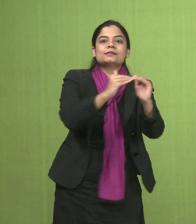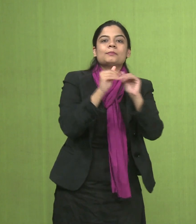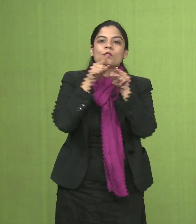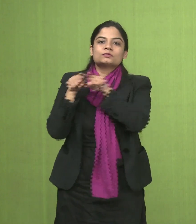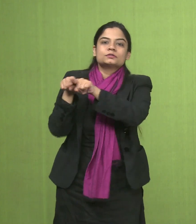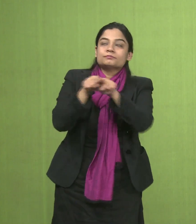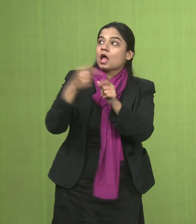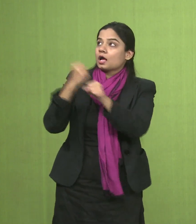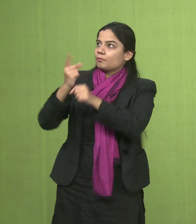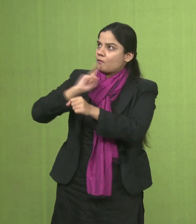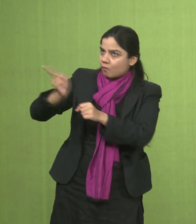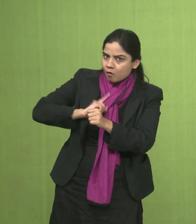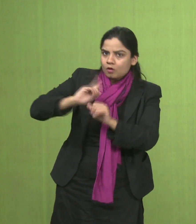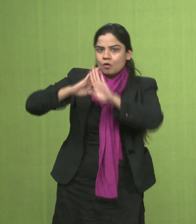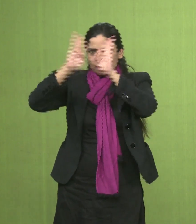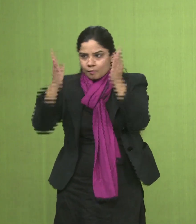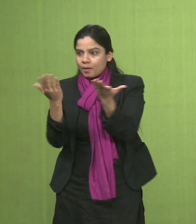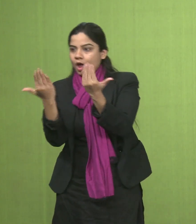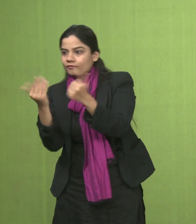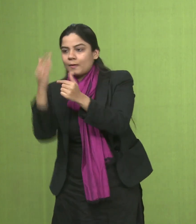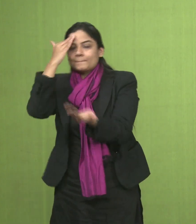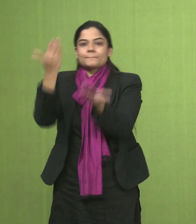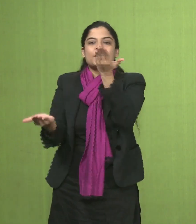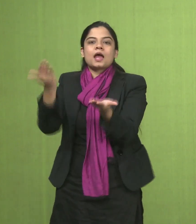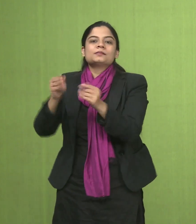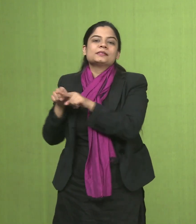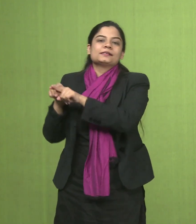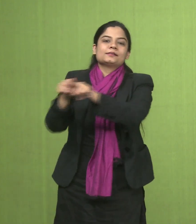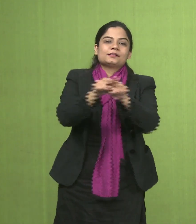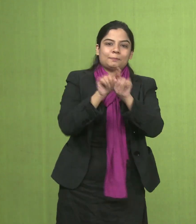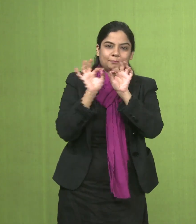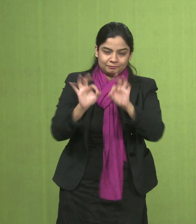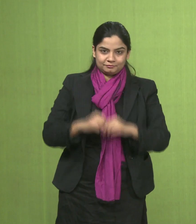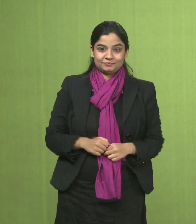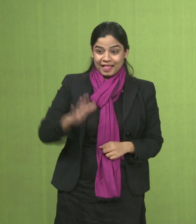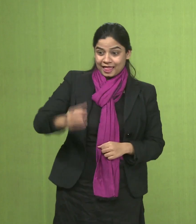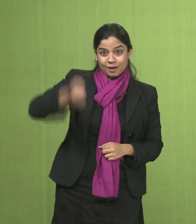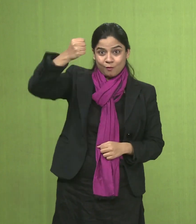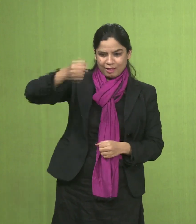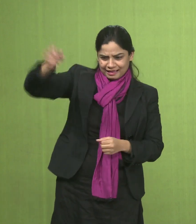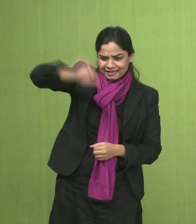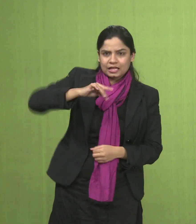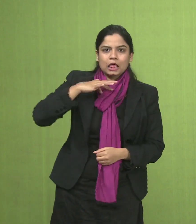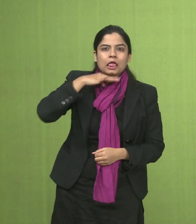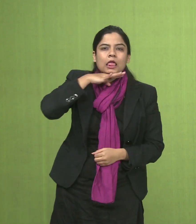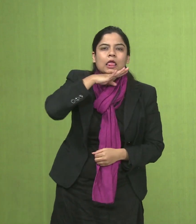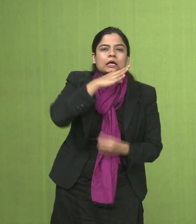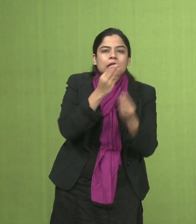on in a higher price, which was totally unlawful. Sometimes people add